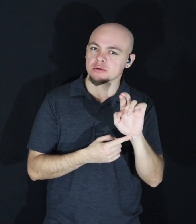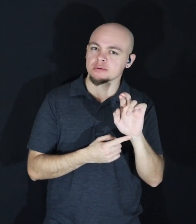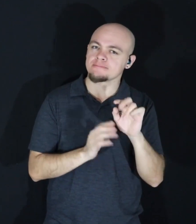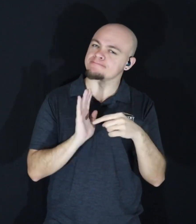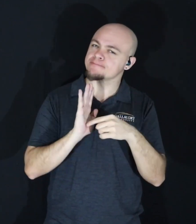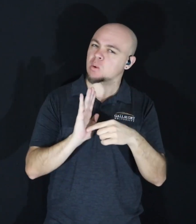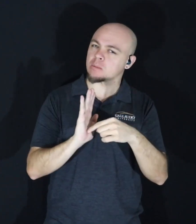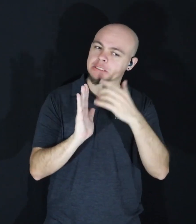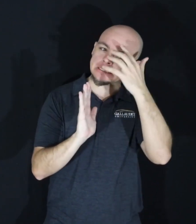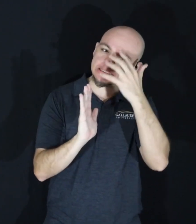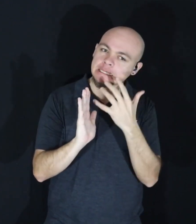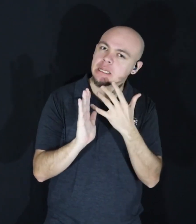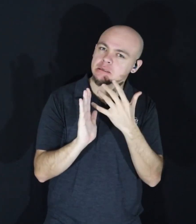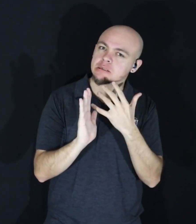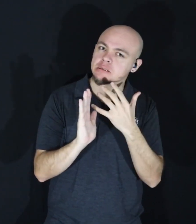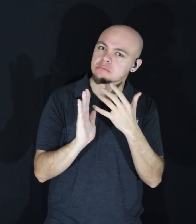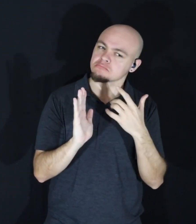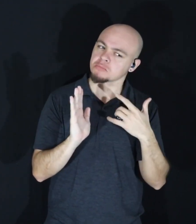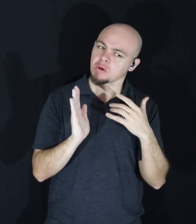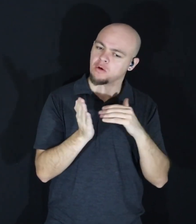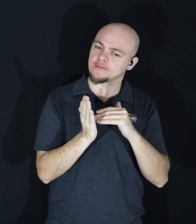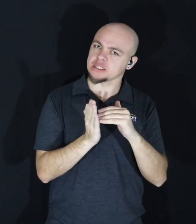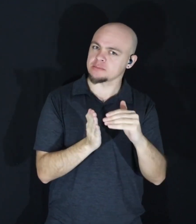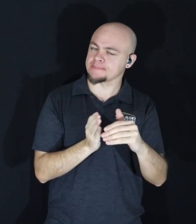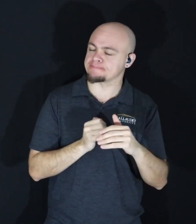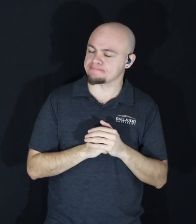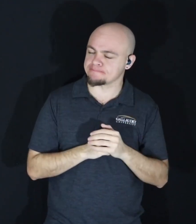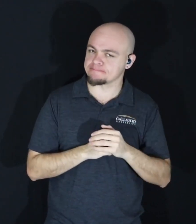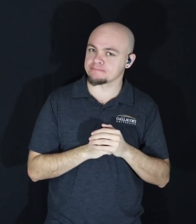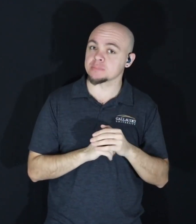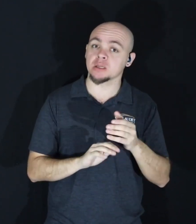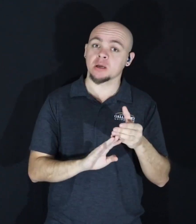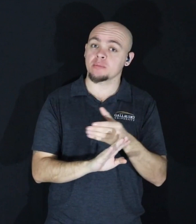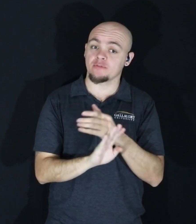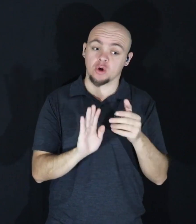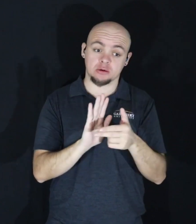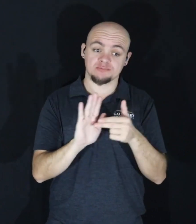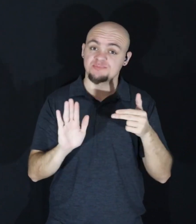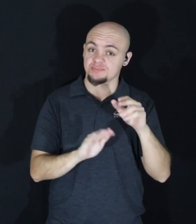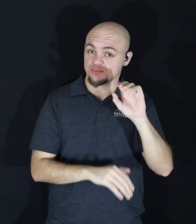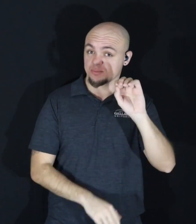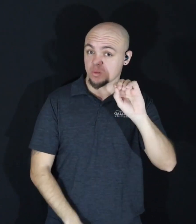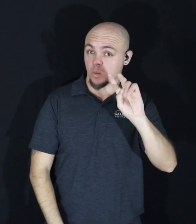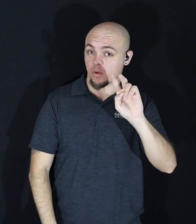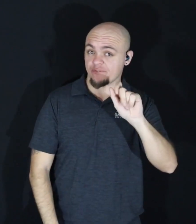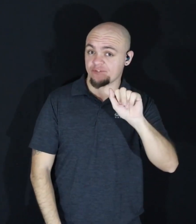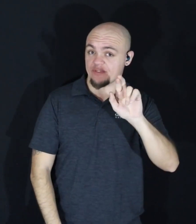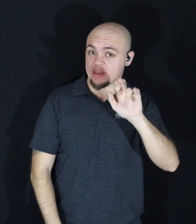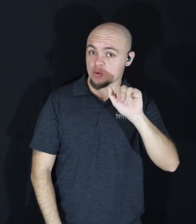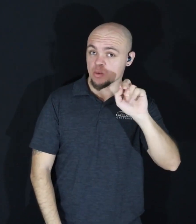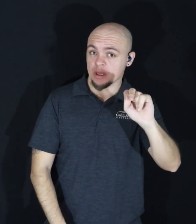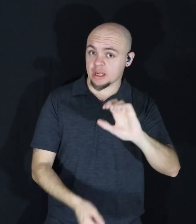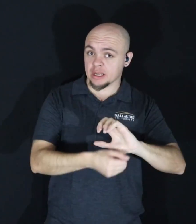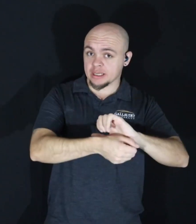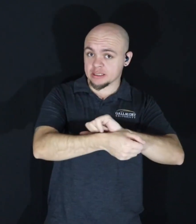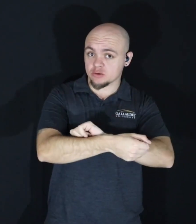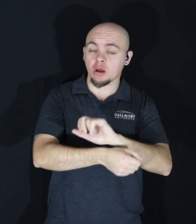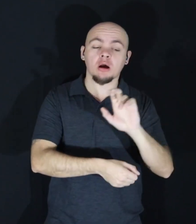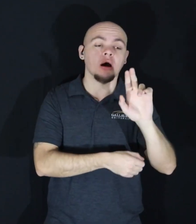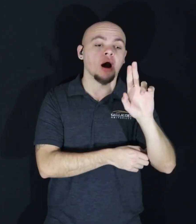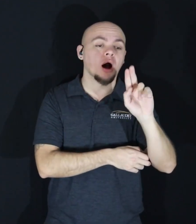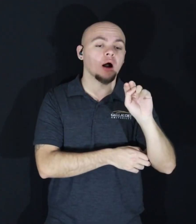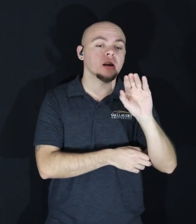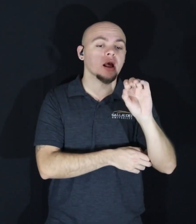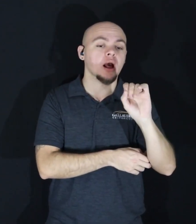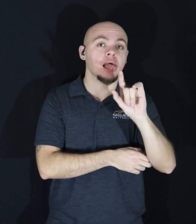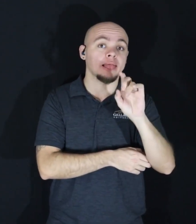or sorrow. And moments before I was diagnosed with ovarian cancer, I was sitting in an oncology waiting room with people in